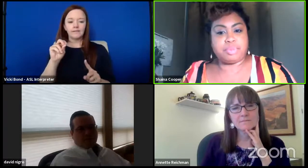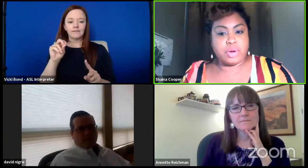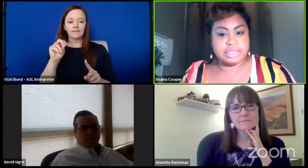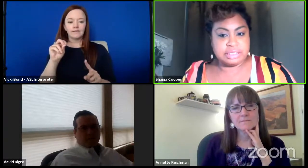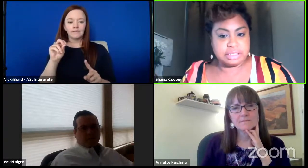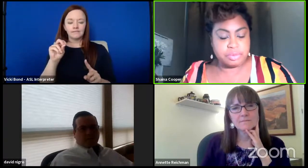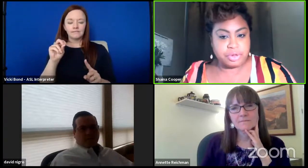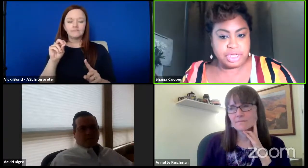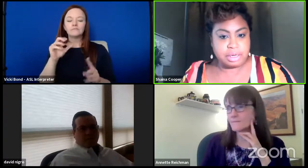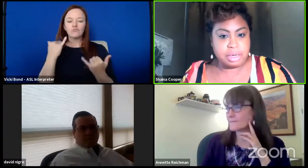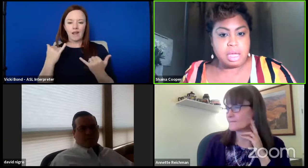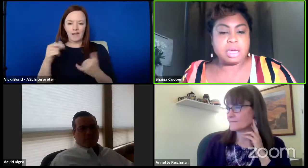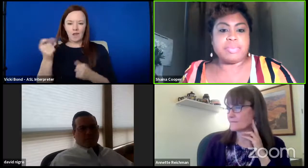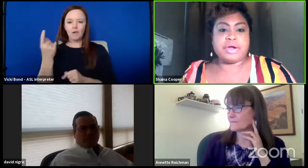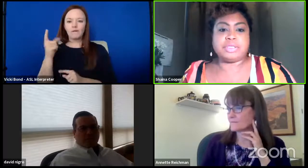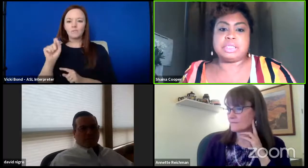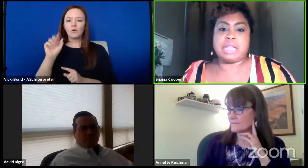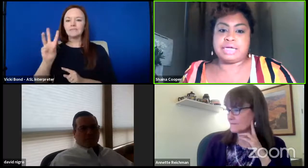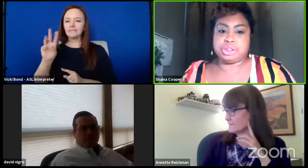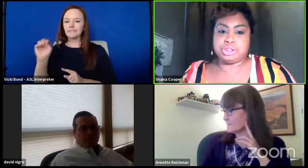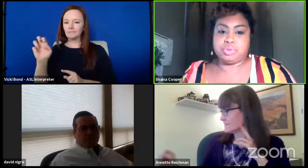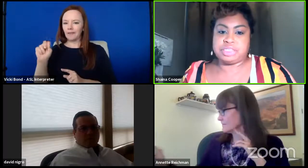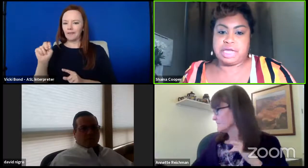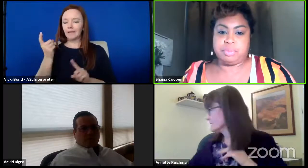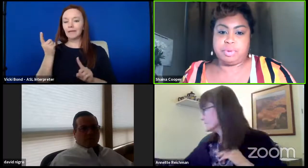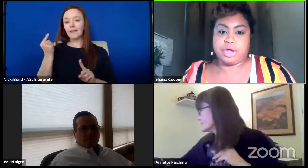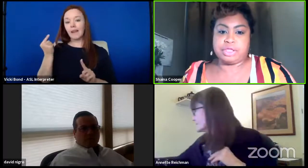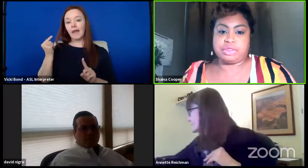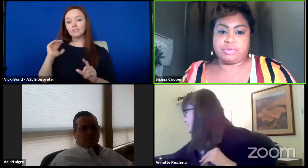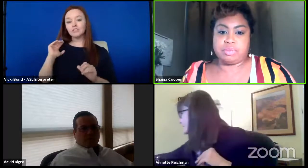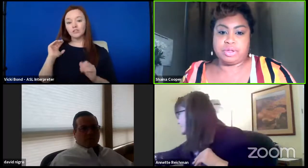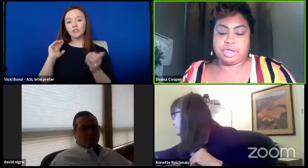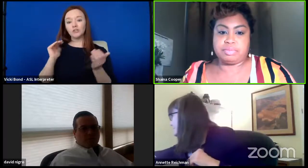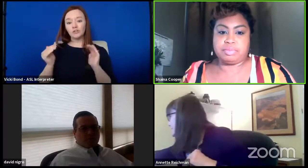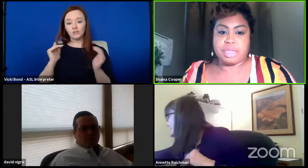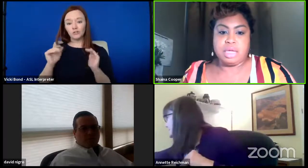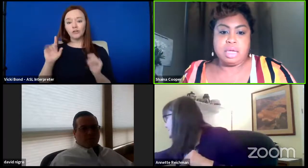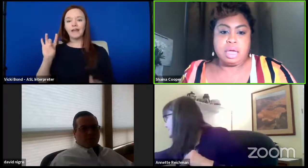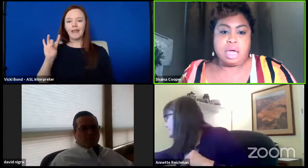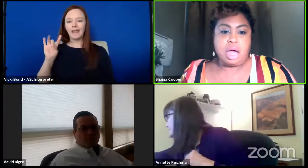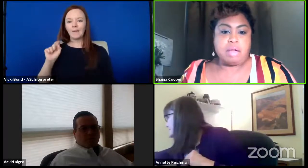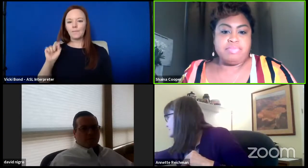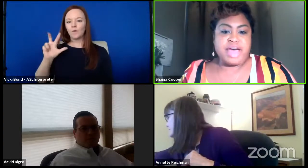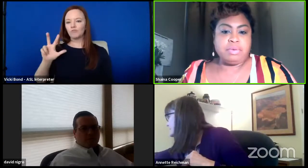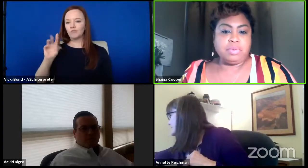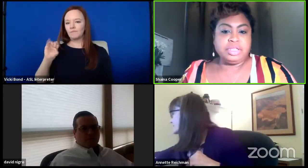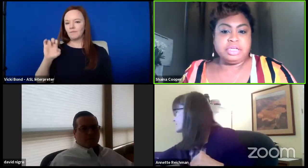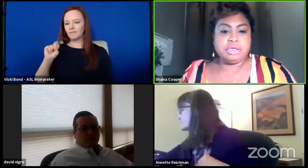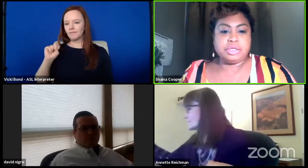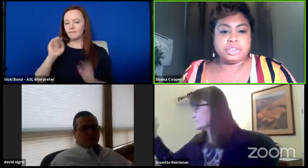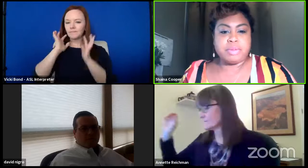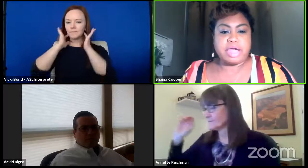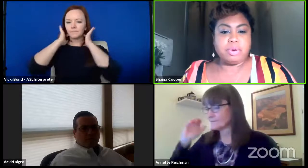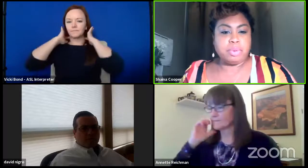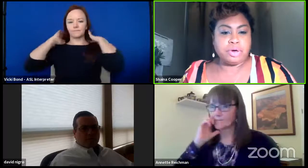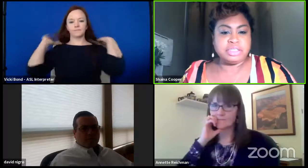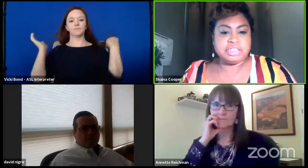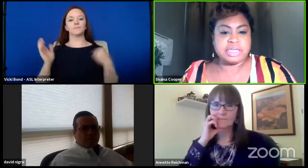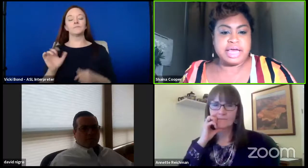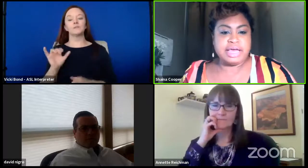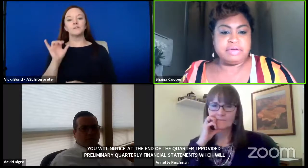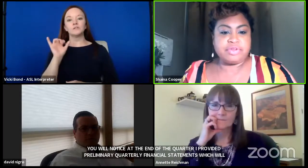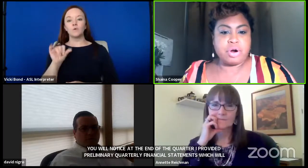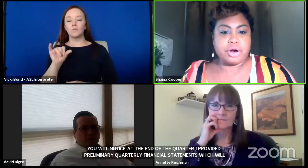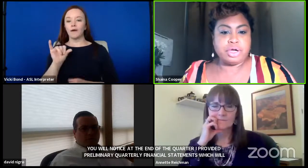is $11.6 million. Compared to last year, it was $8.3 million. That really concludes my